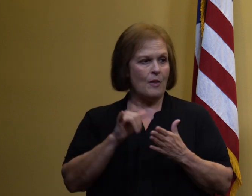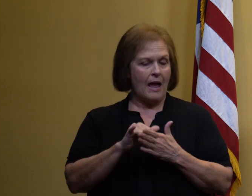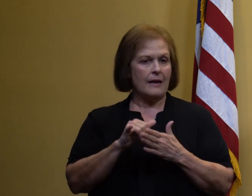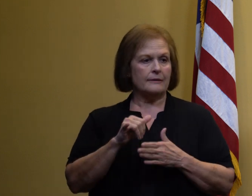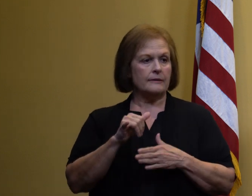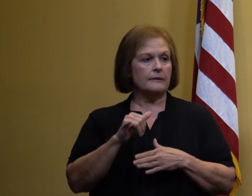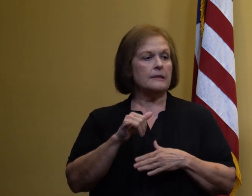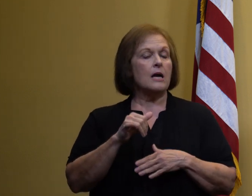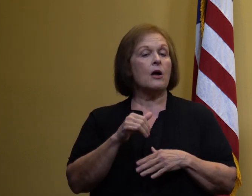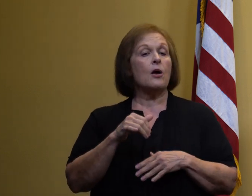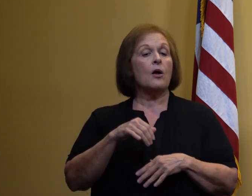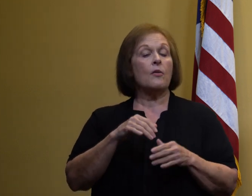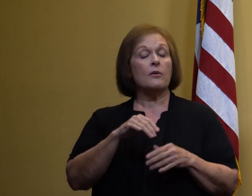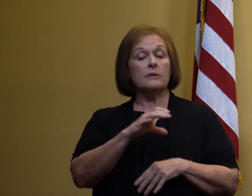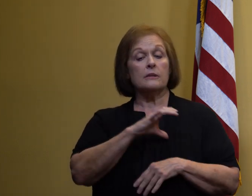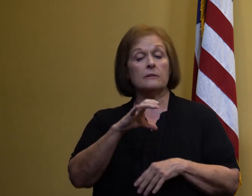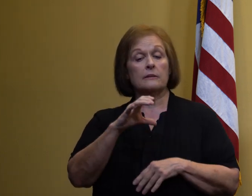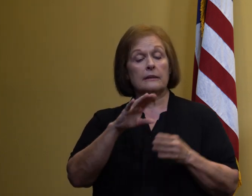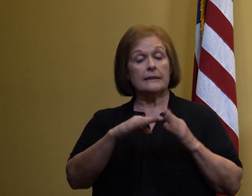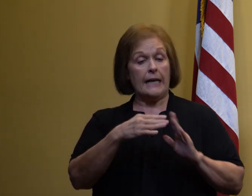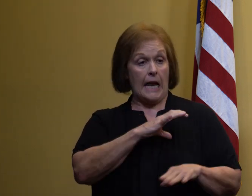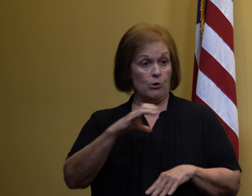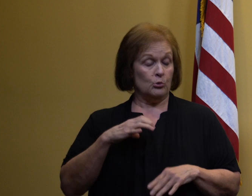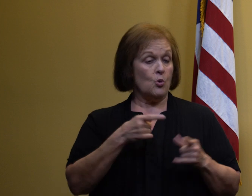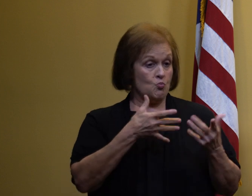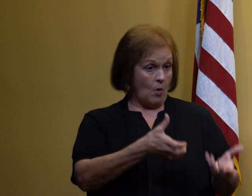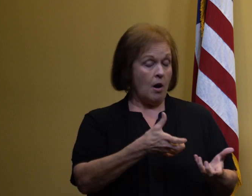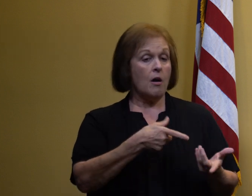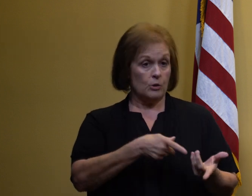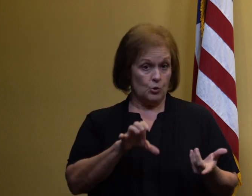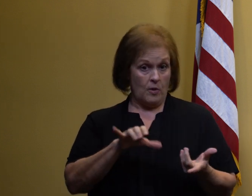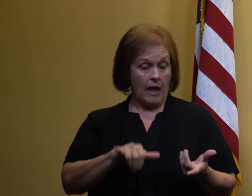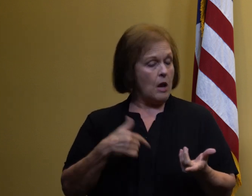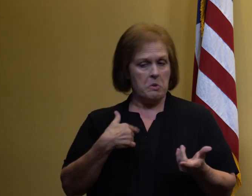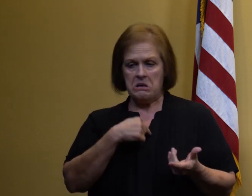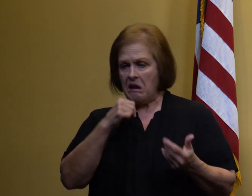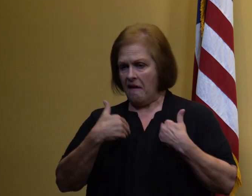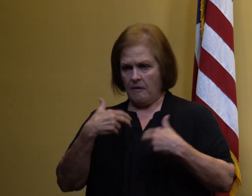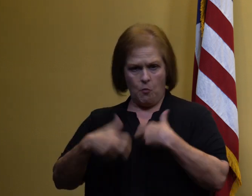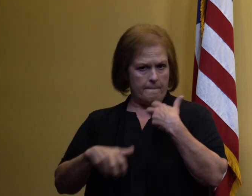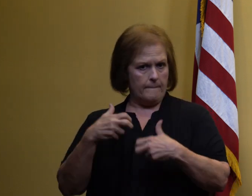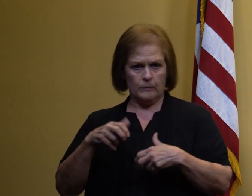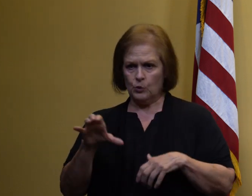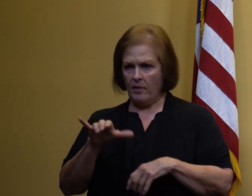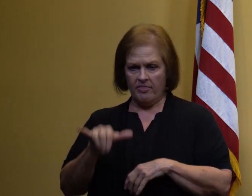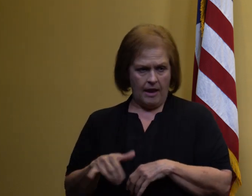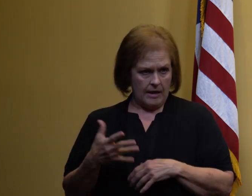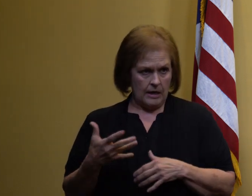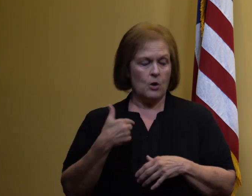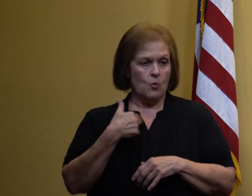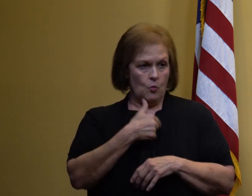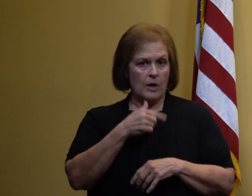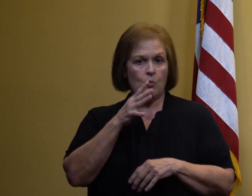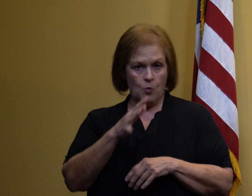request of the New Orleans City Council. It's something that we want to do, no problem doing it, and it will be